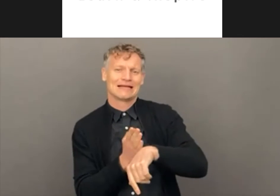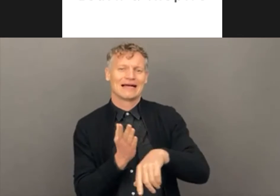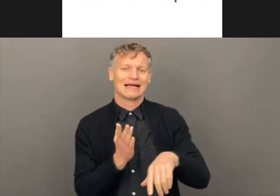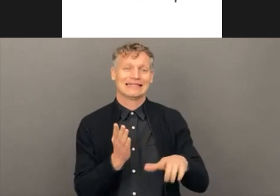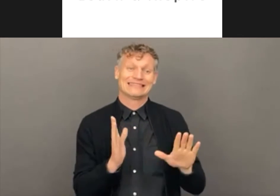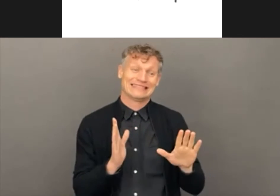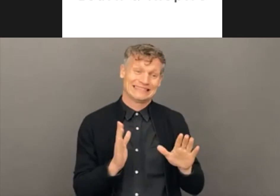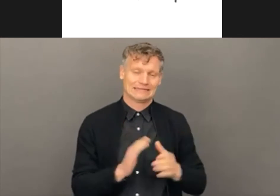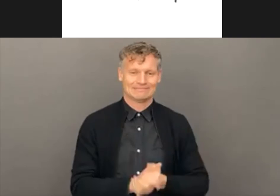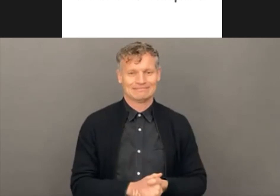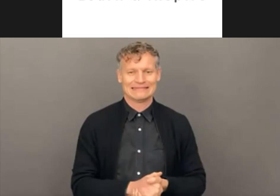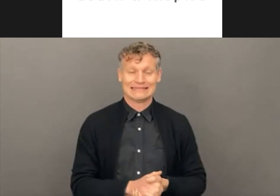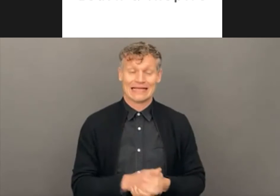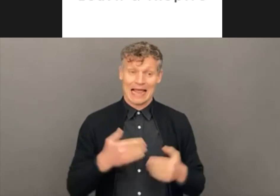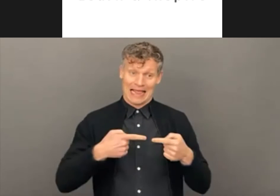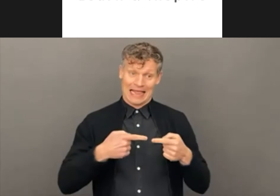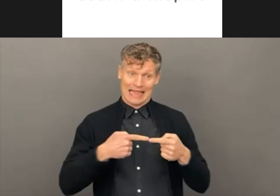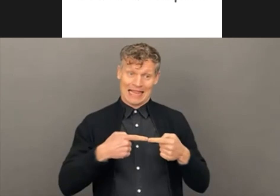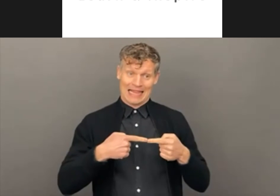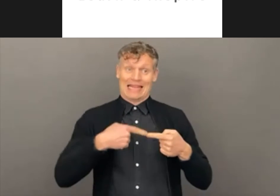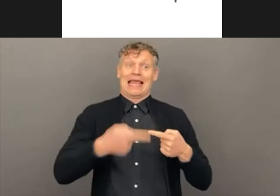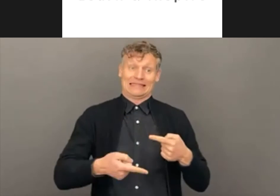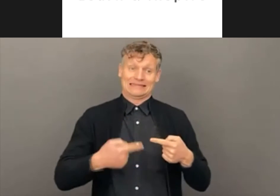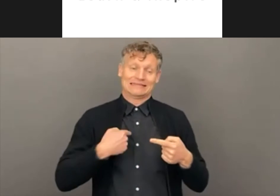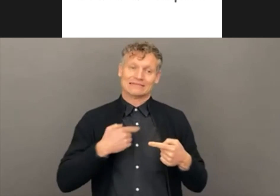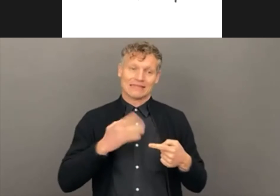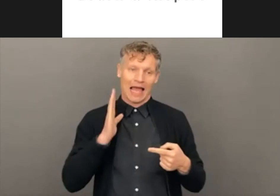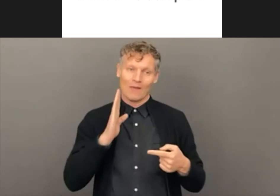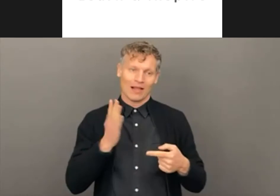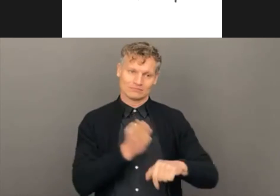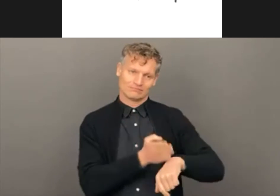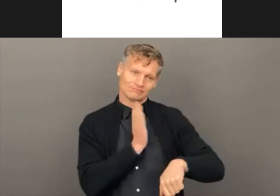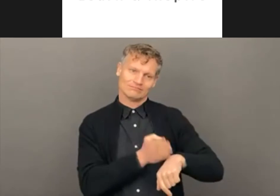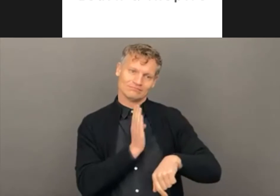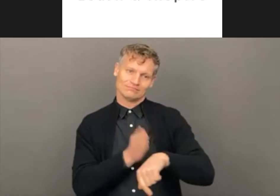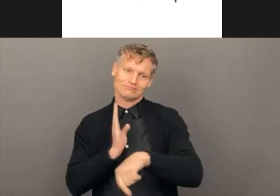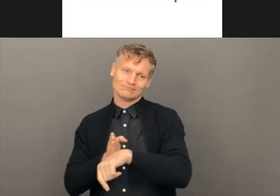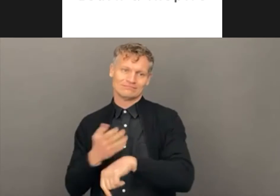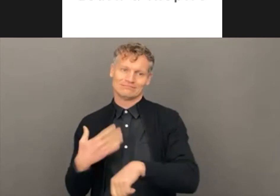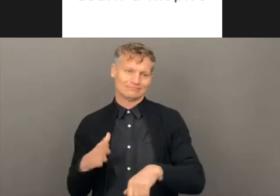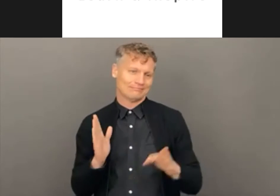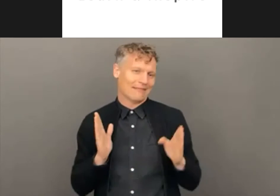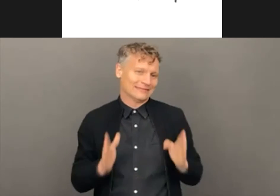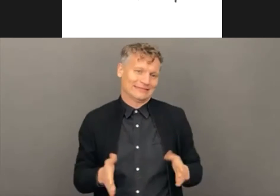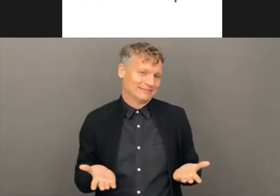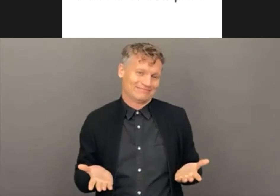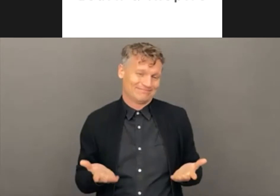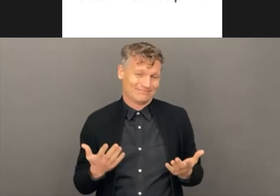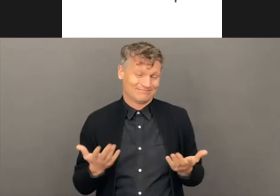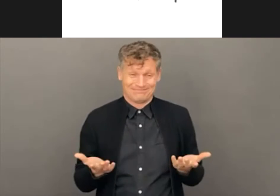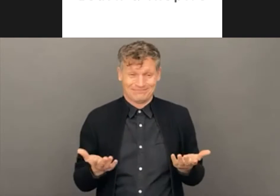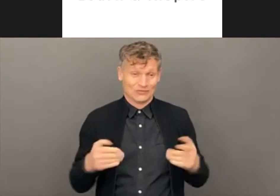everybody's friend going forward. I'm afraid I will yell at people when they're coming to the end of their time. We have quite a packed